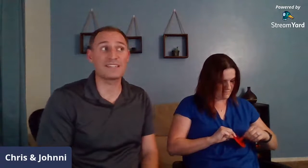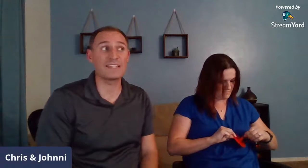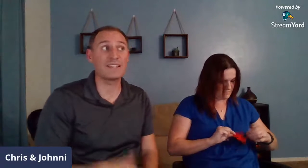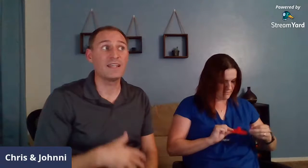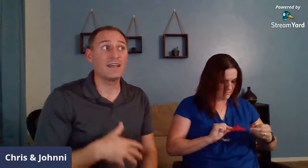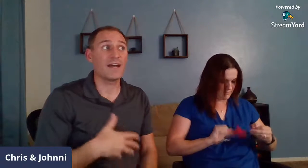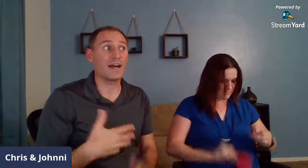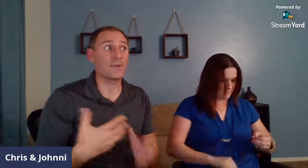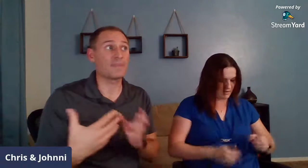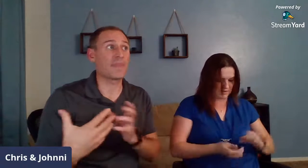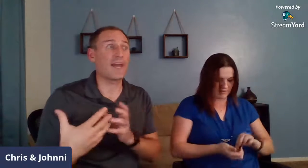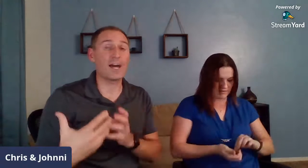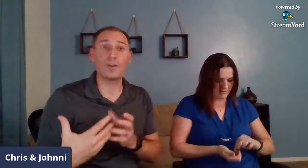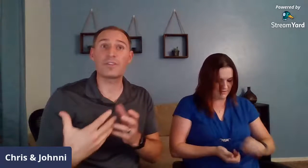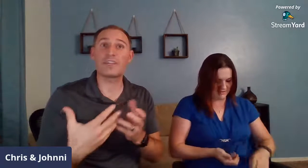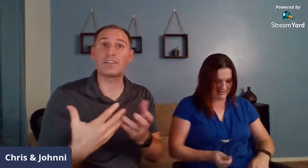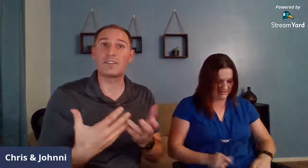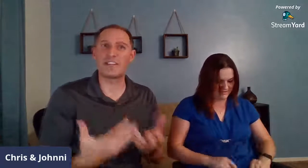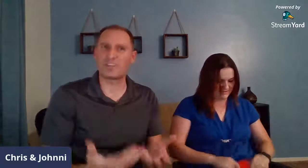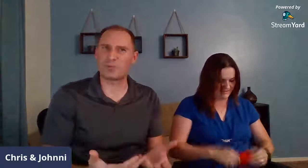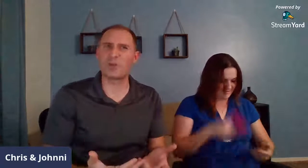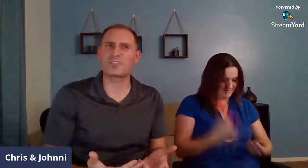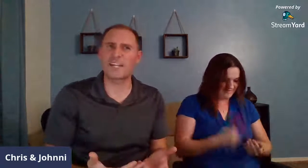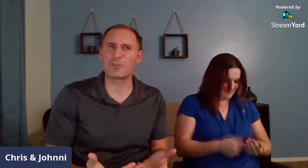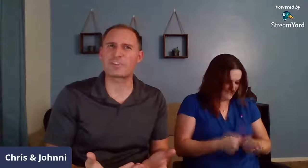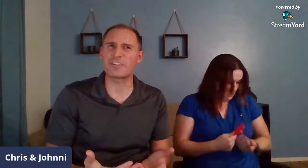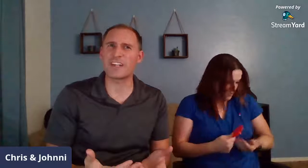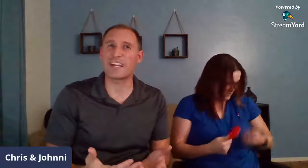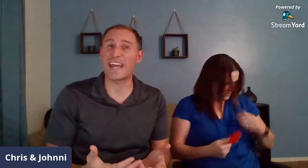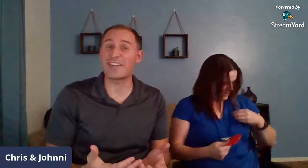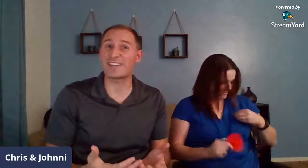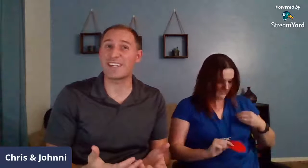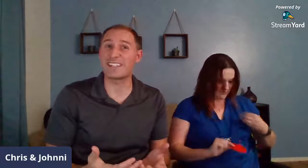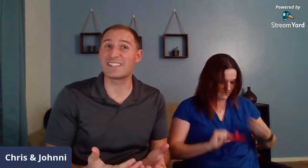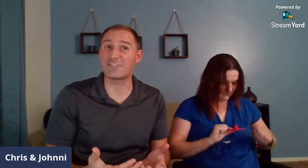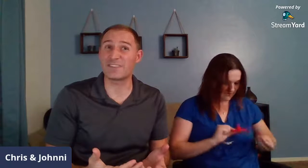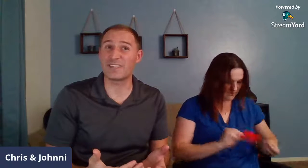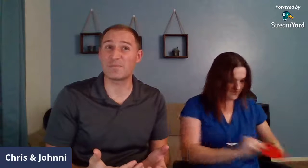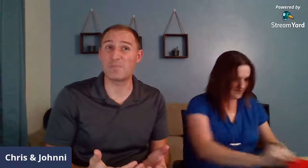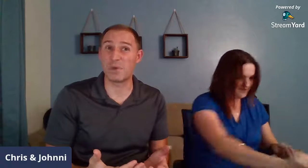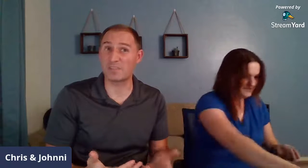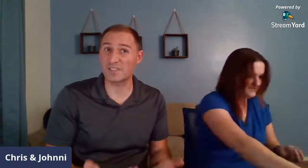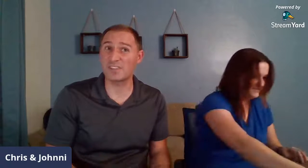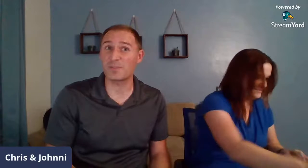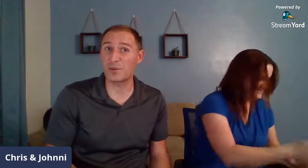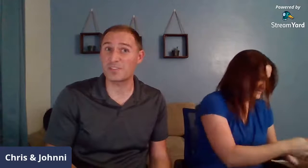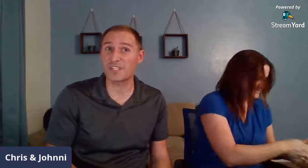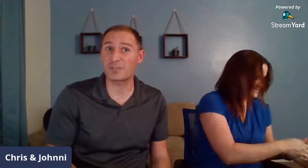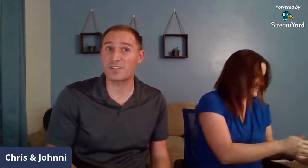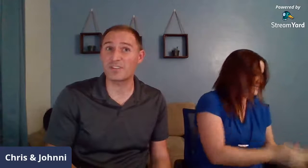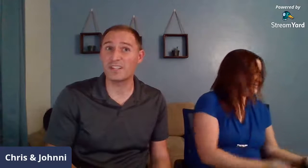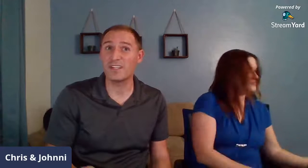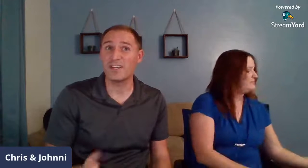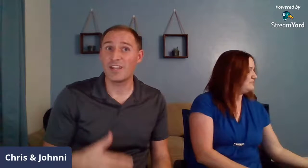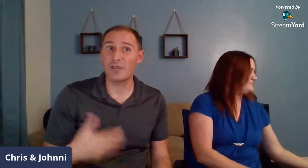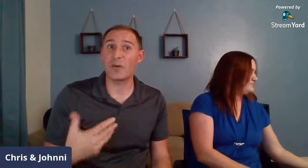discussing how they approach language learning and how that's kind of different than most of us approach language learning, and why